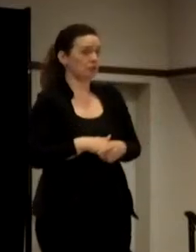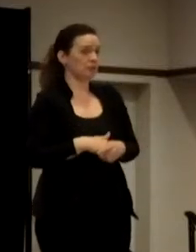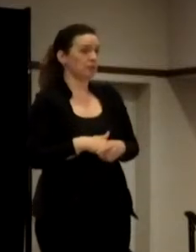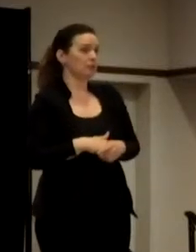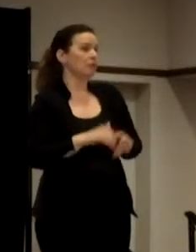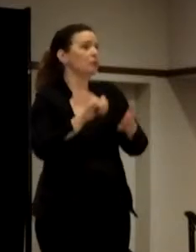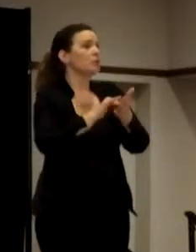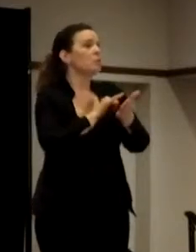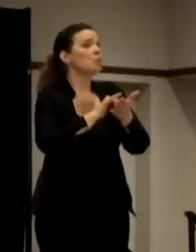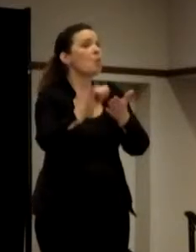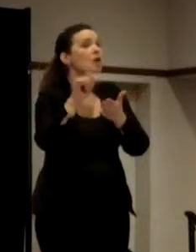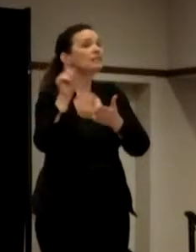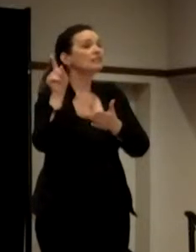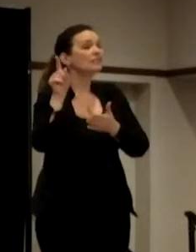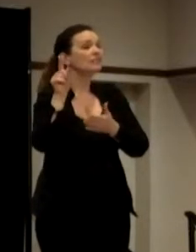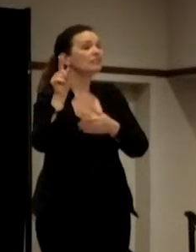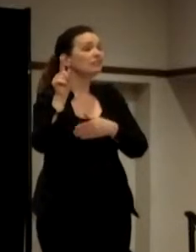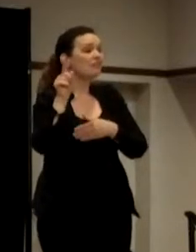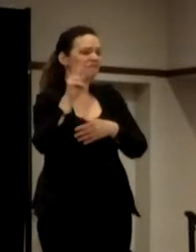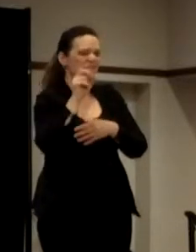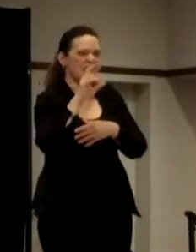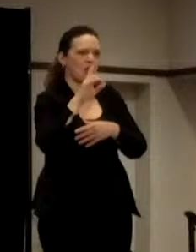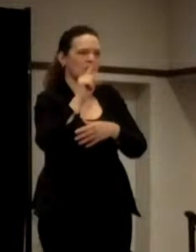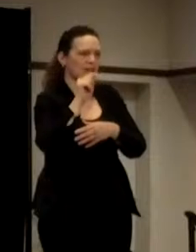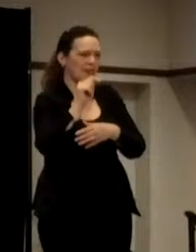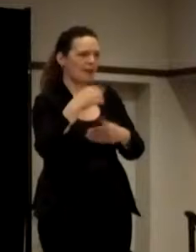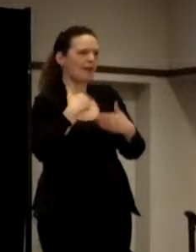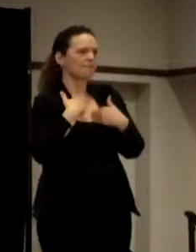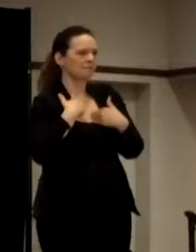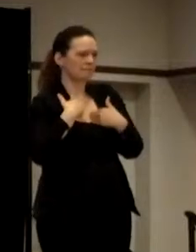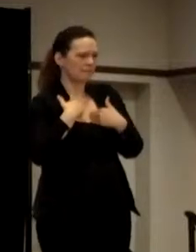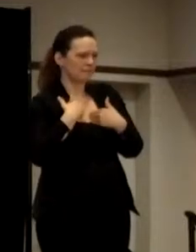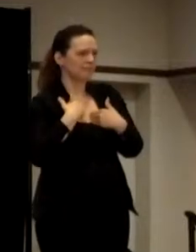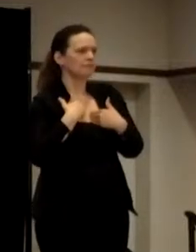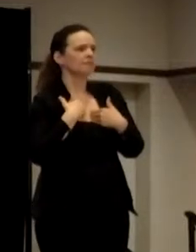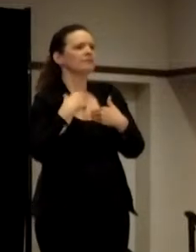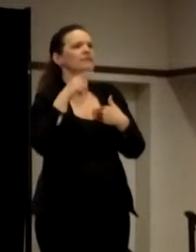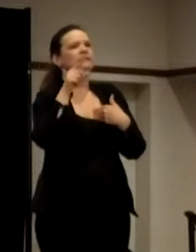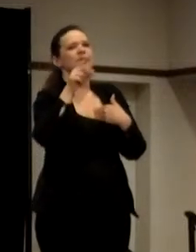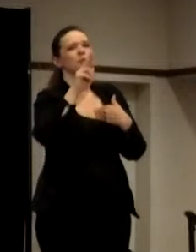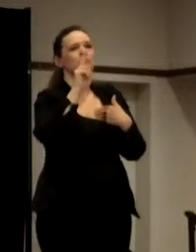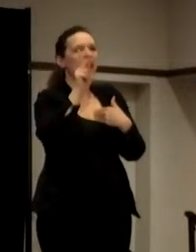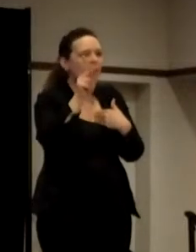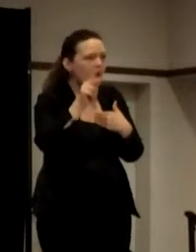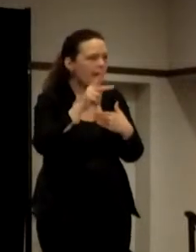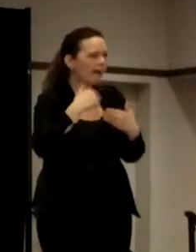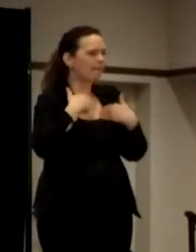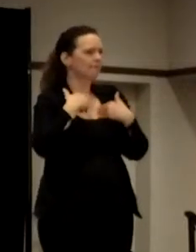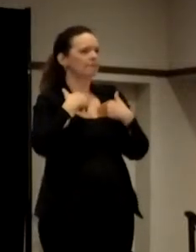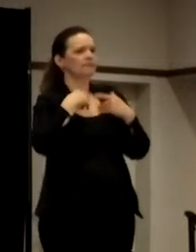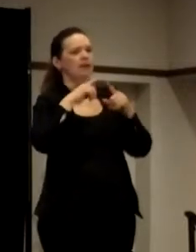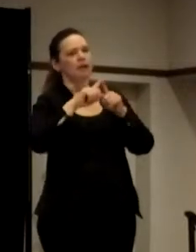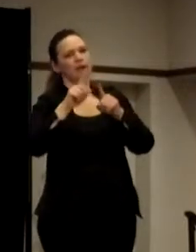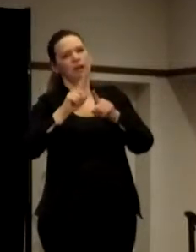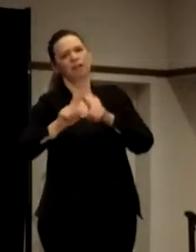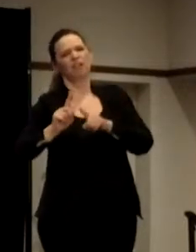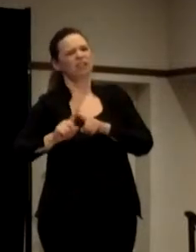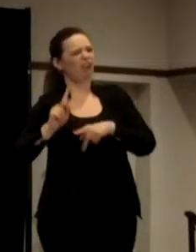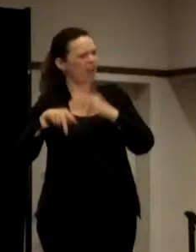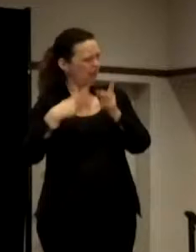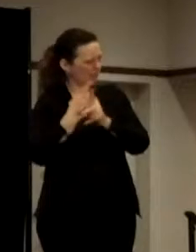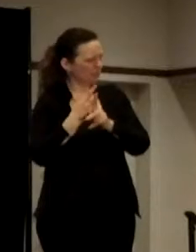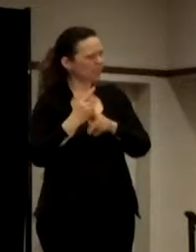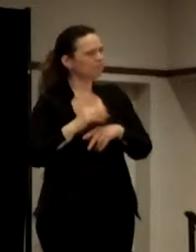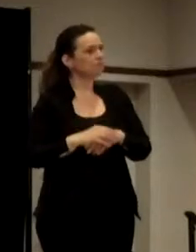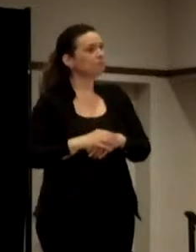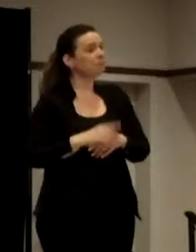variant, right? A question on a Los Angeles variant. So I think the good news with all this is that the vaccines that have